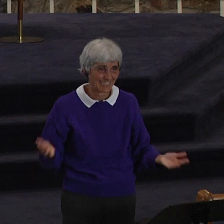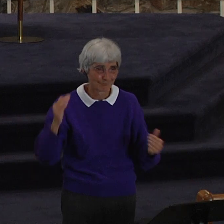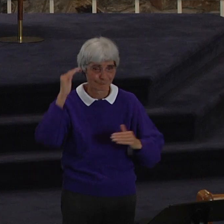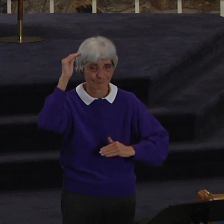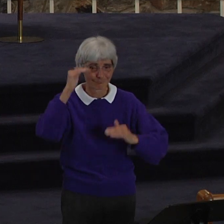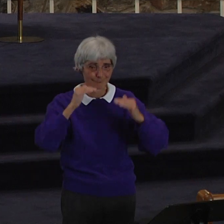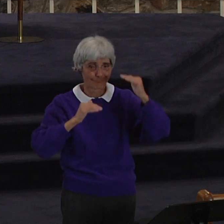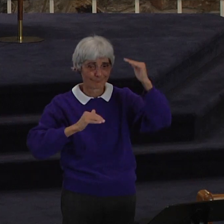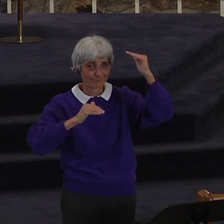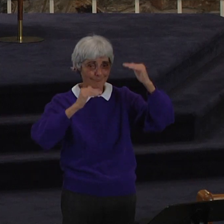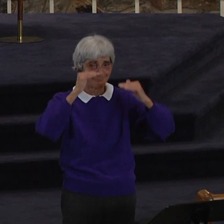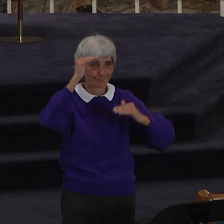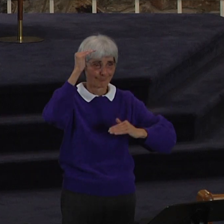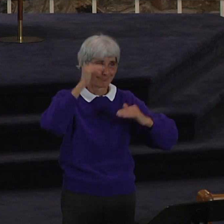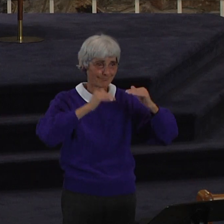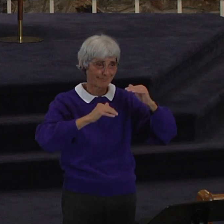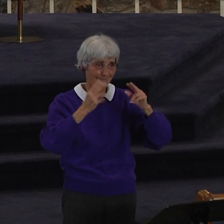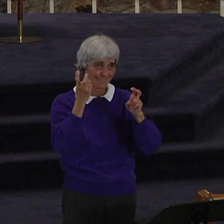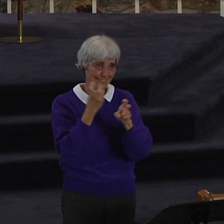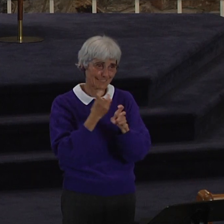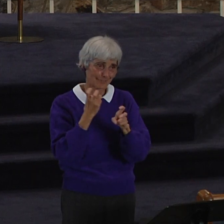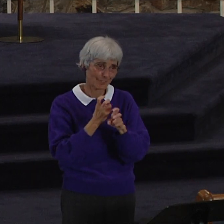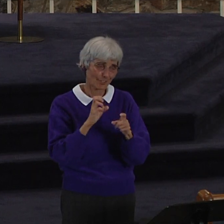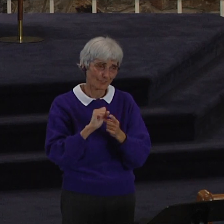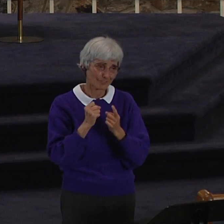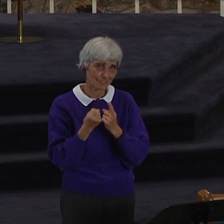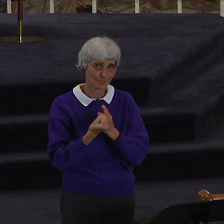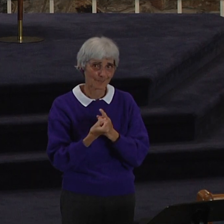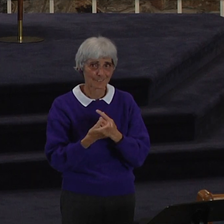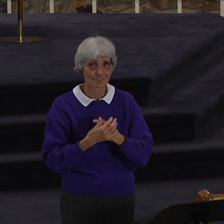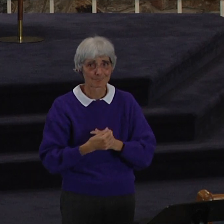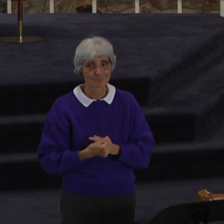up in a difficult situation.